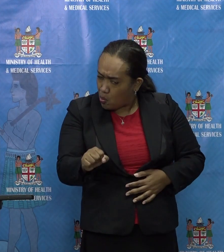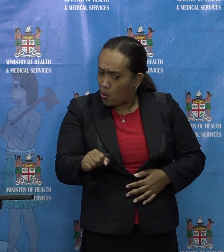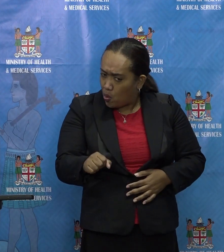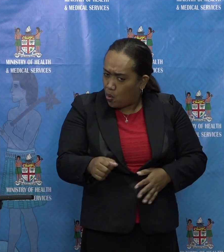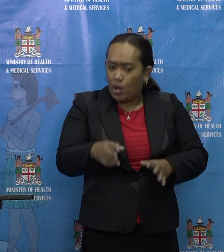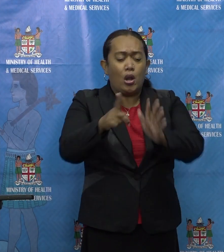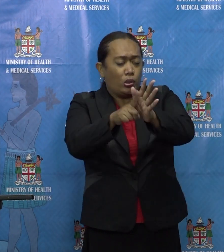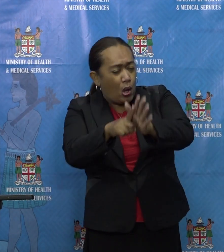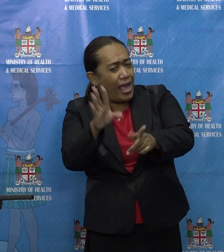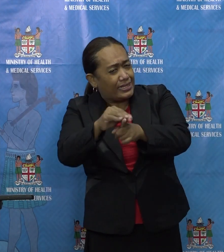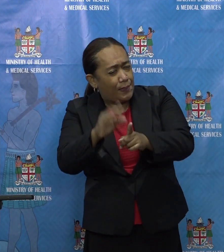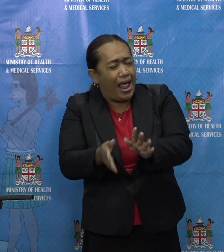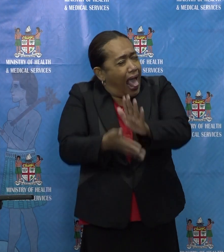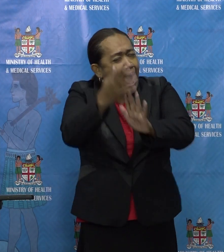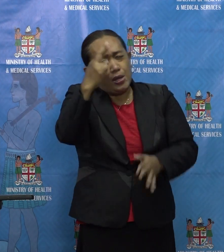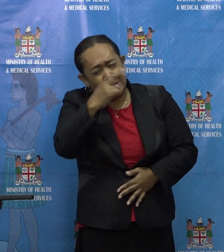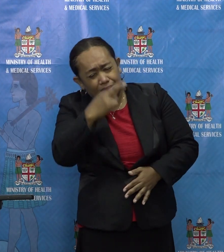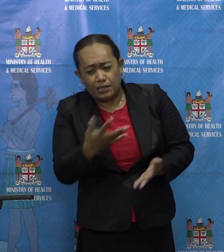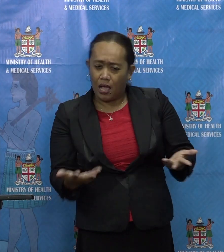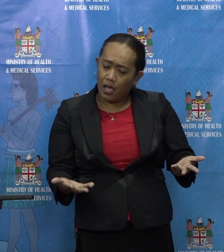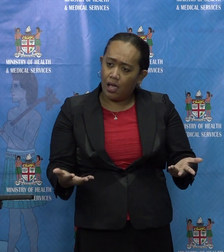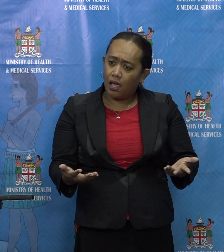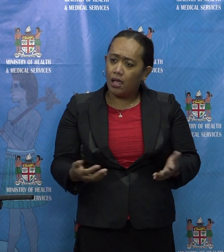areas as of now, and also for